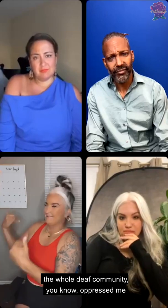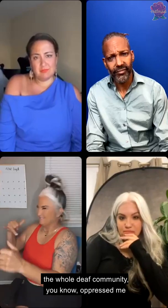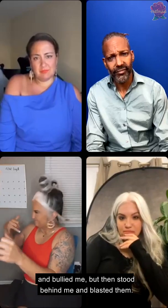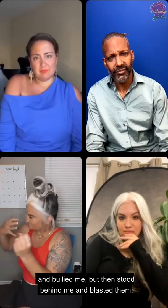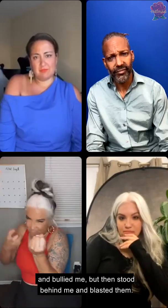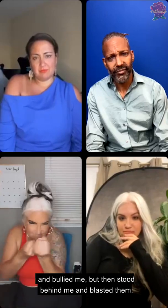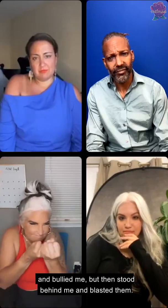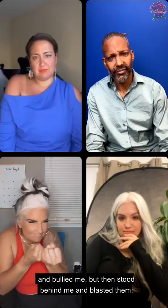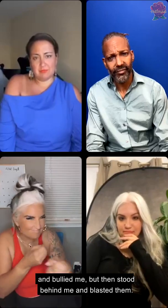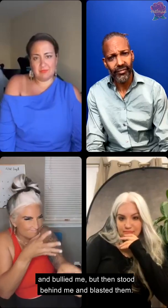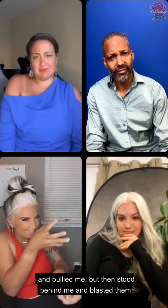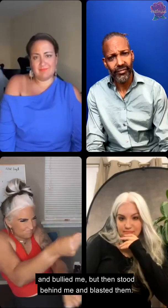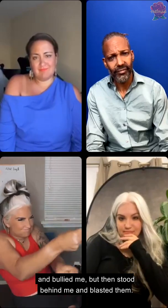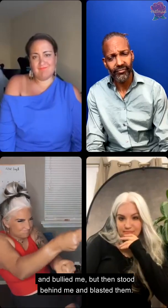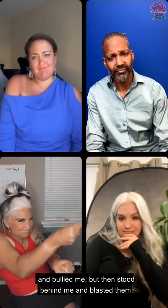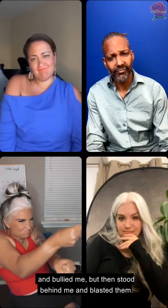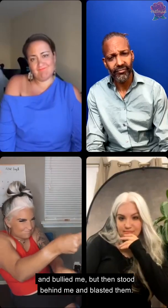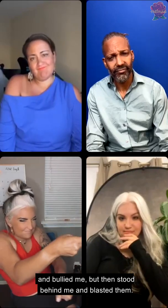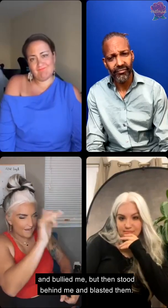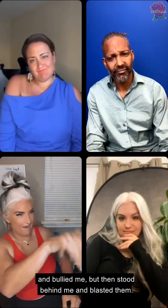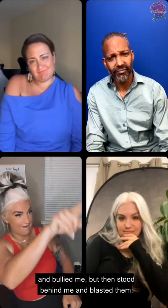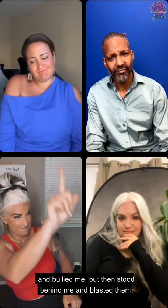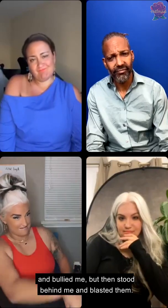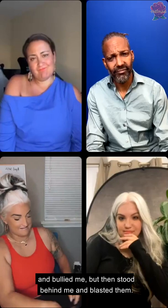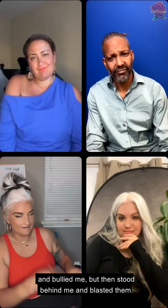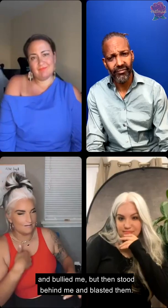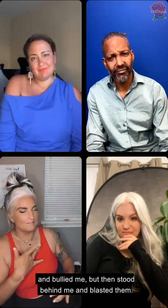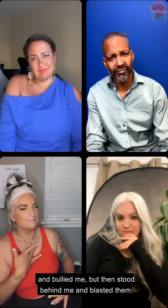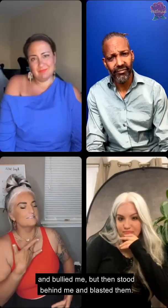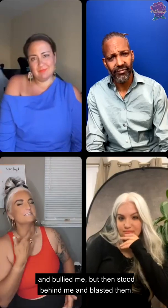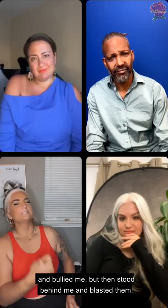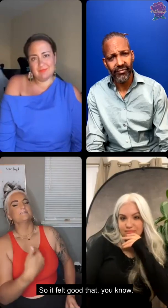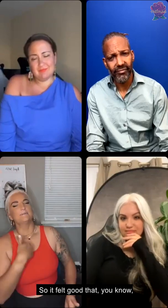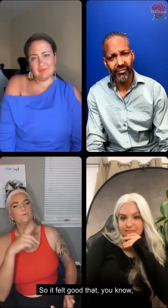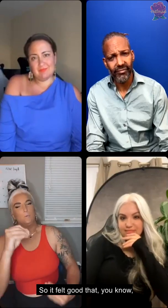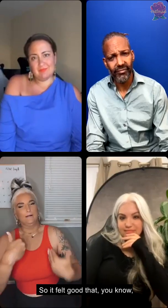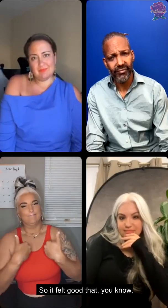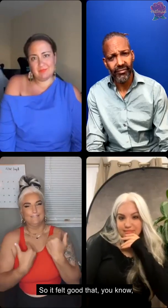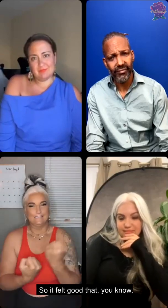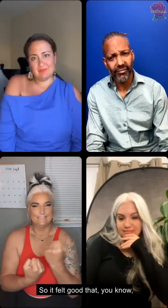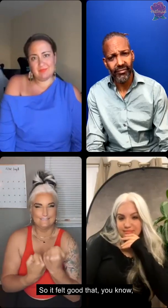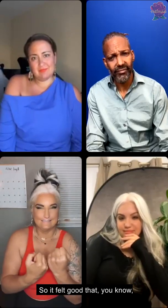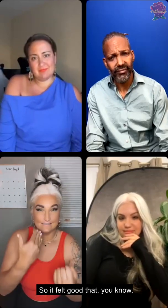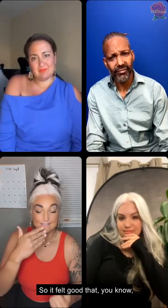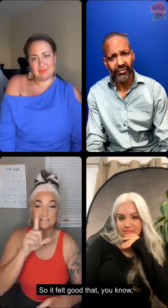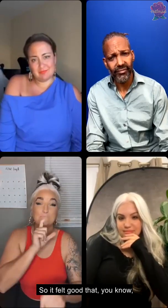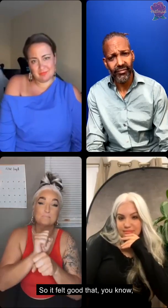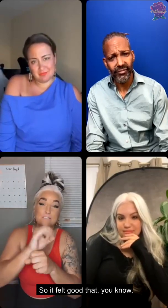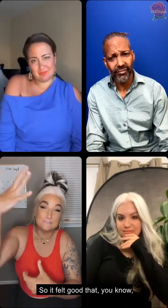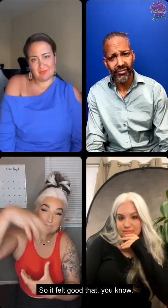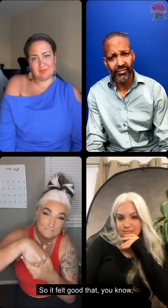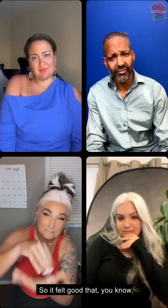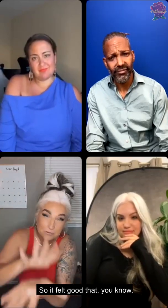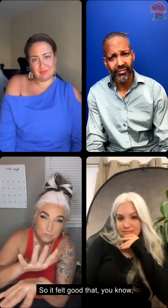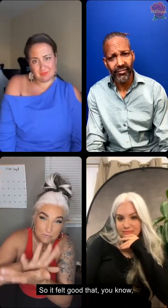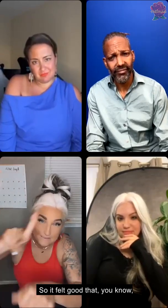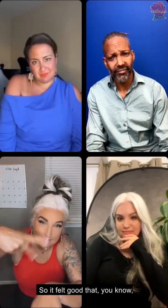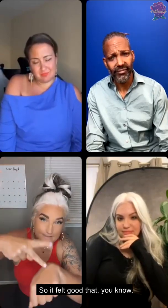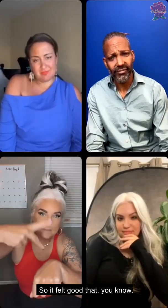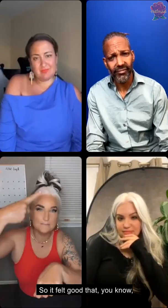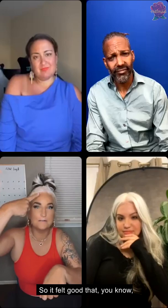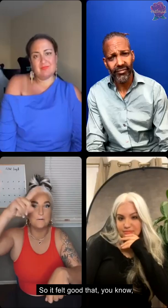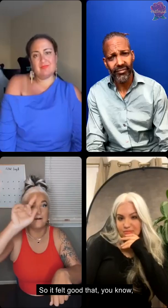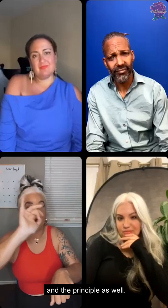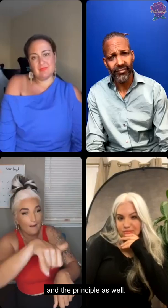you know, oppressed me and bullied me, but stood behind me. and blasted them. So it felt good that,